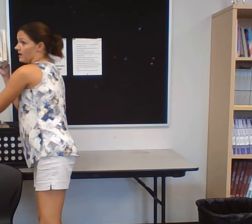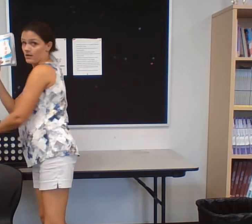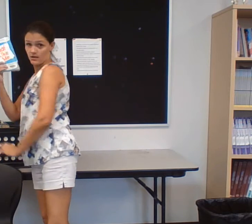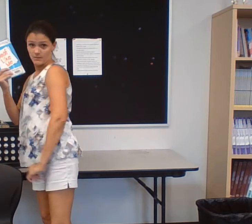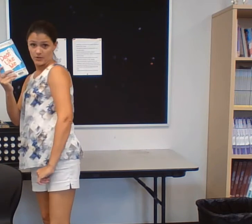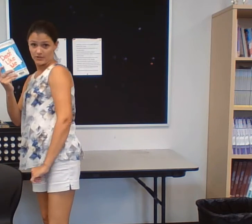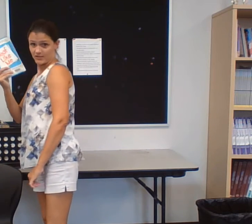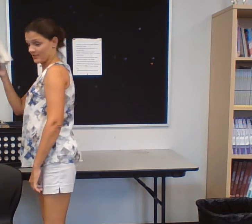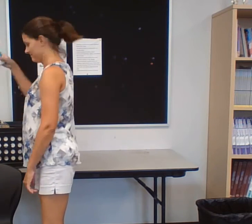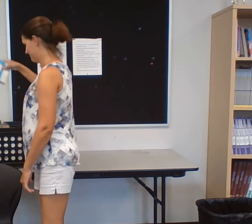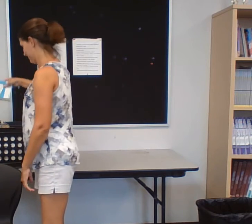a book.